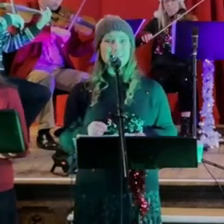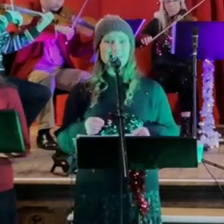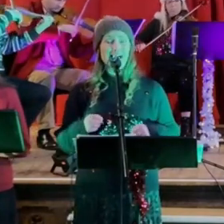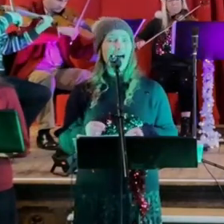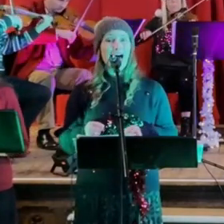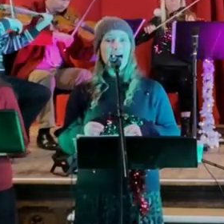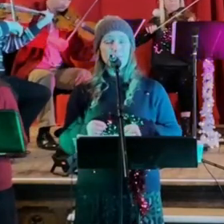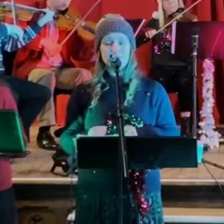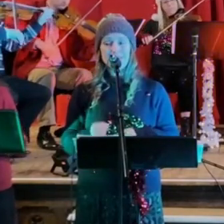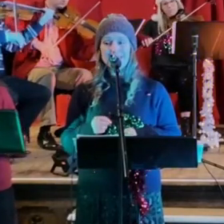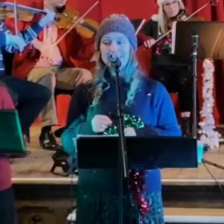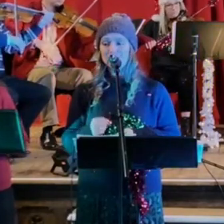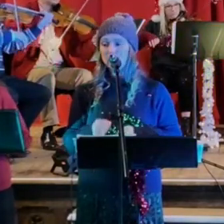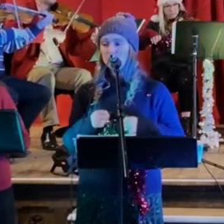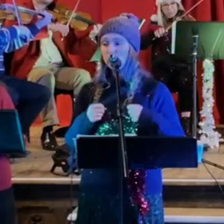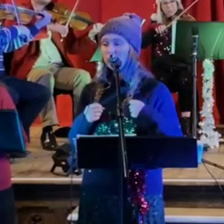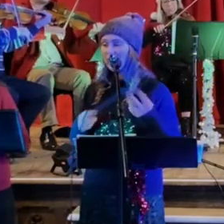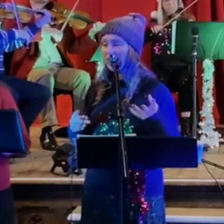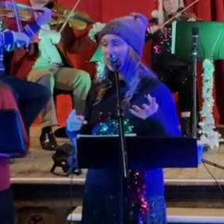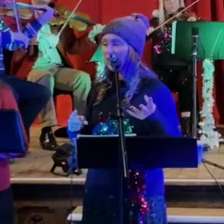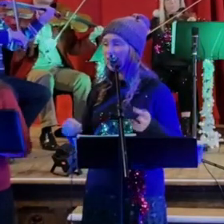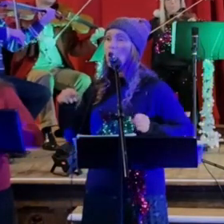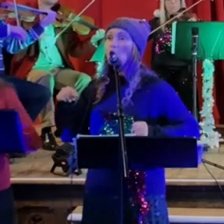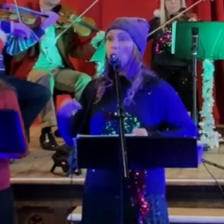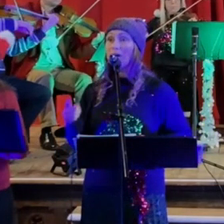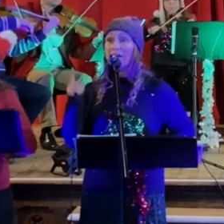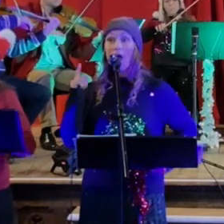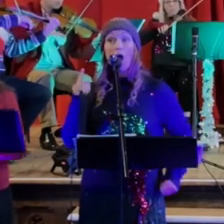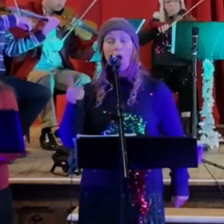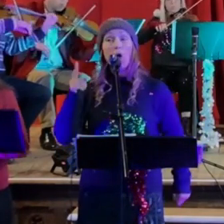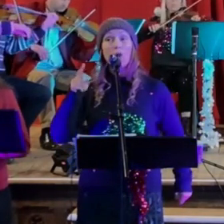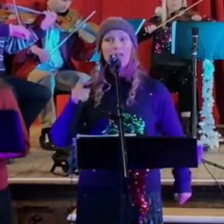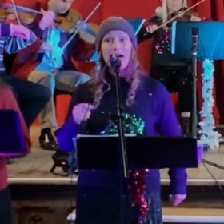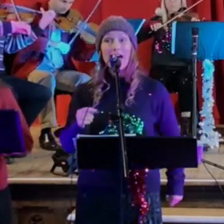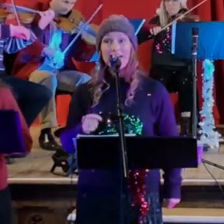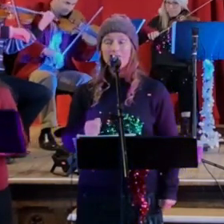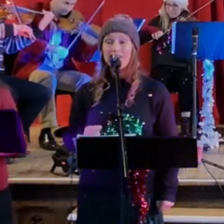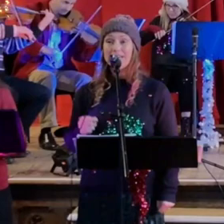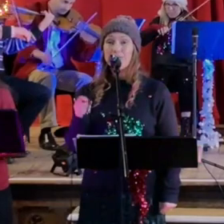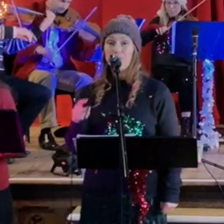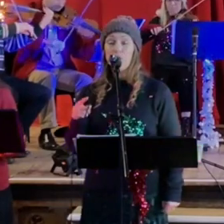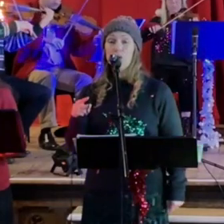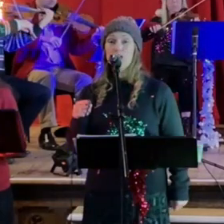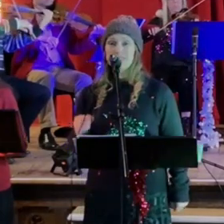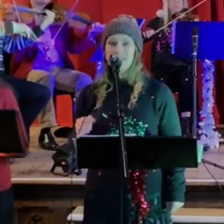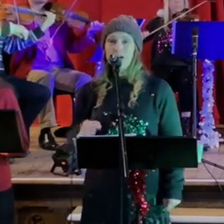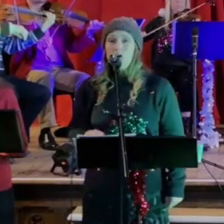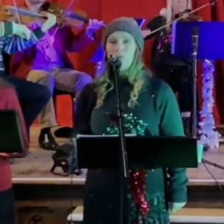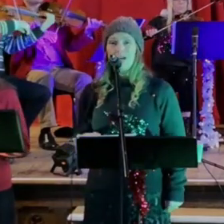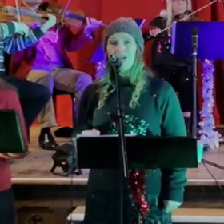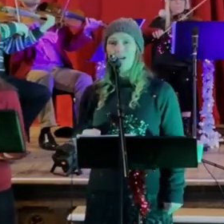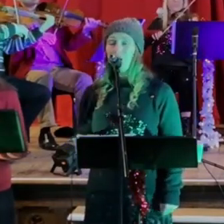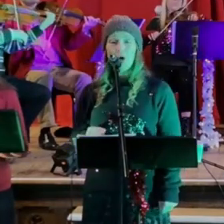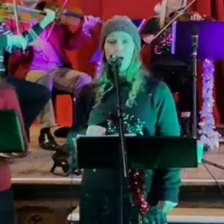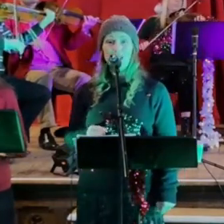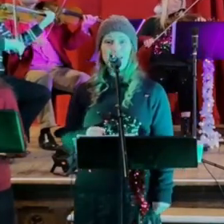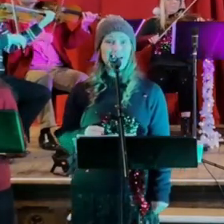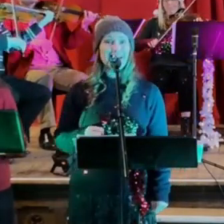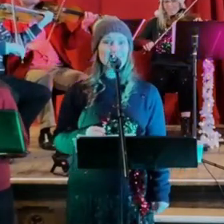a Happy New Year. We all like figgy pudding. We all like